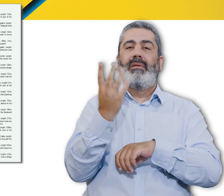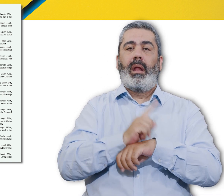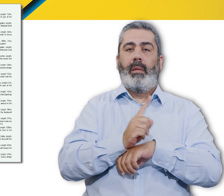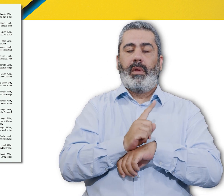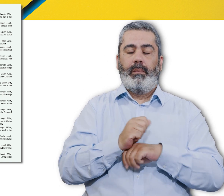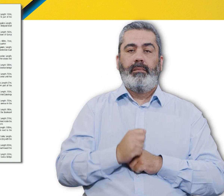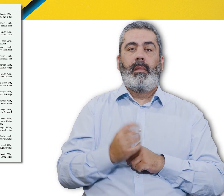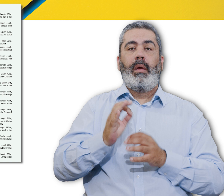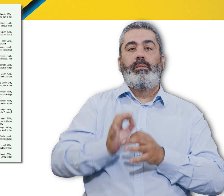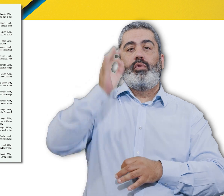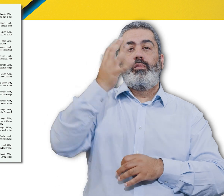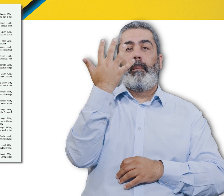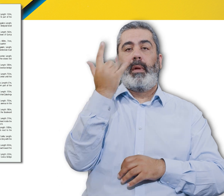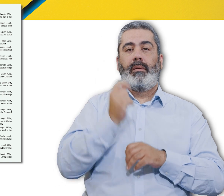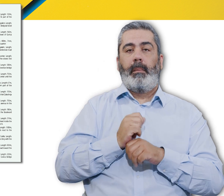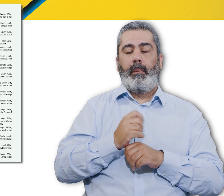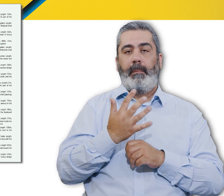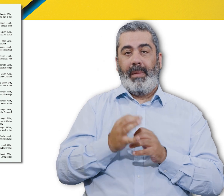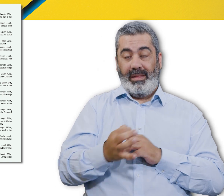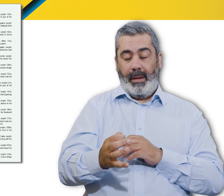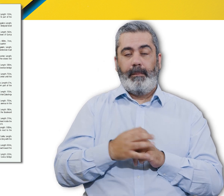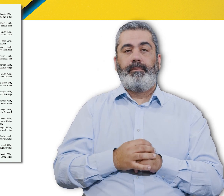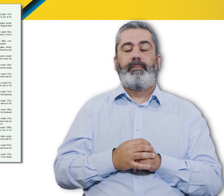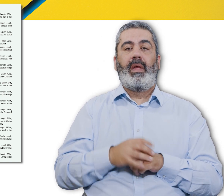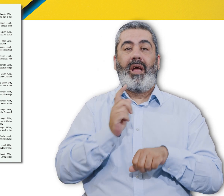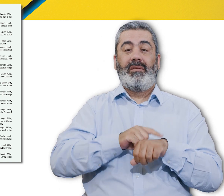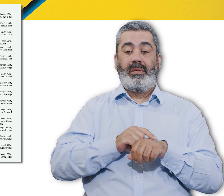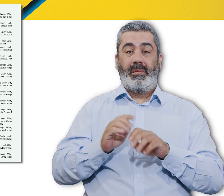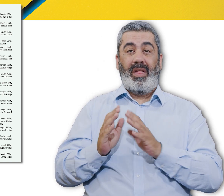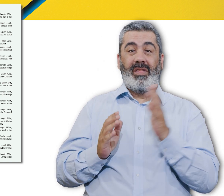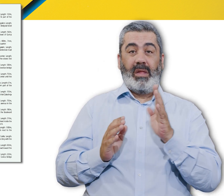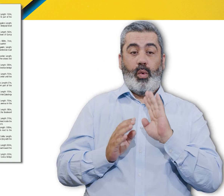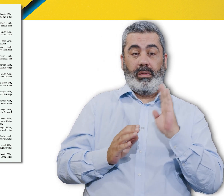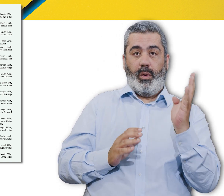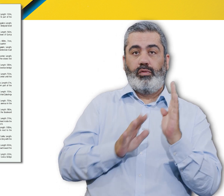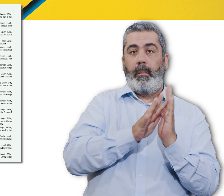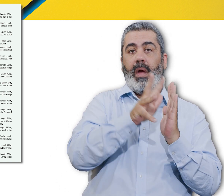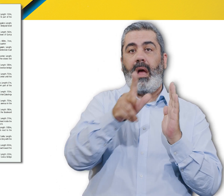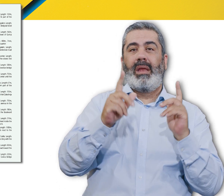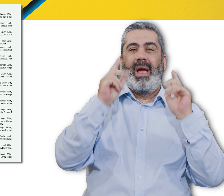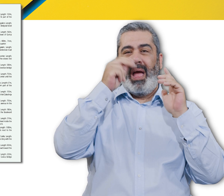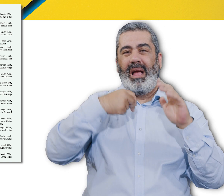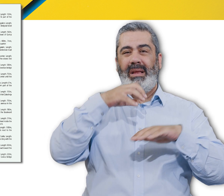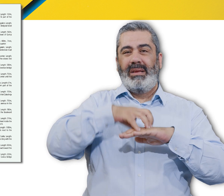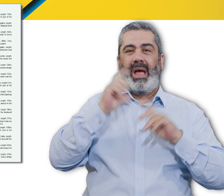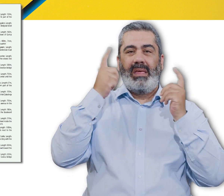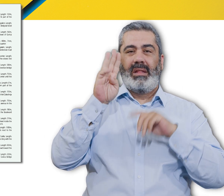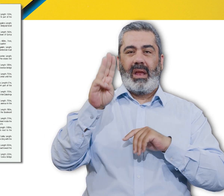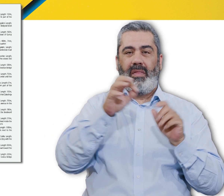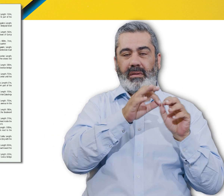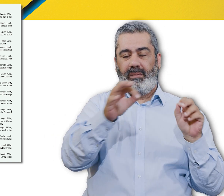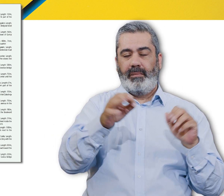wall fortification until the Church of Holy Trinity. Jenny Kester Street number 157,